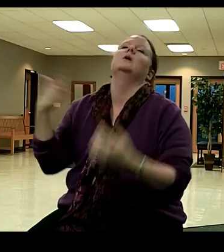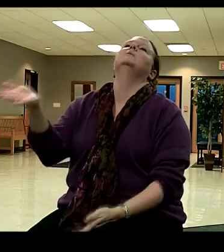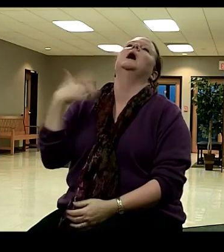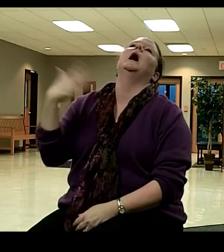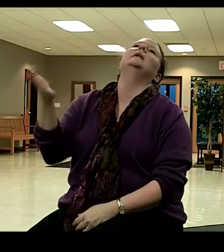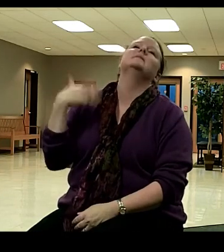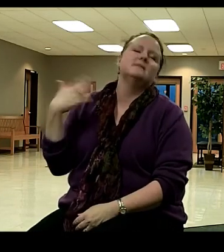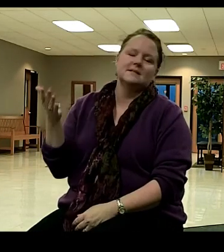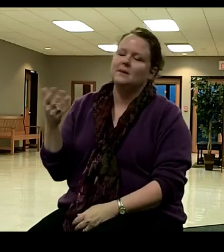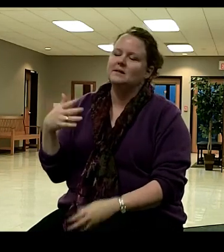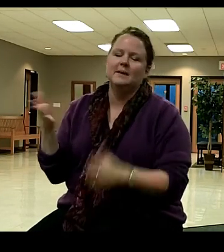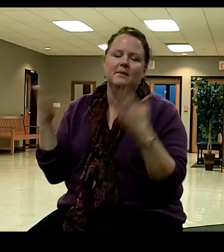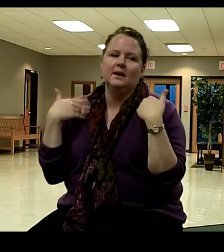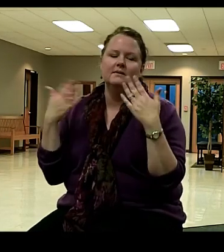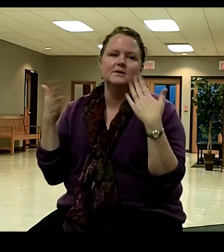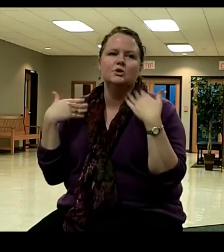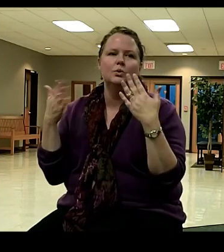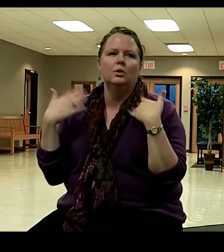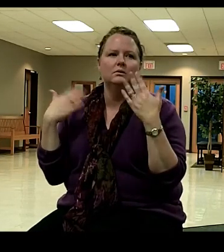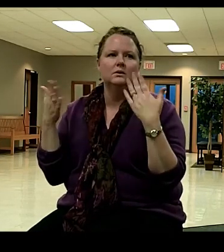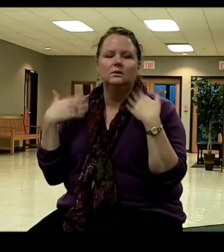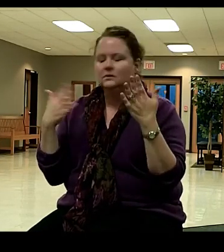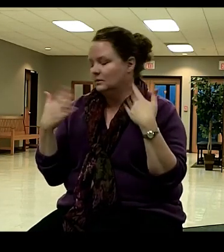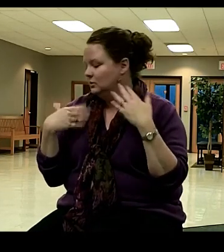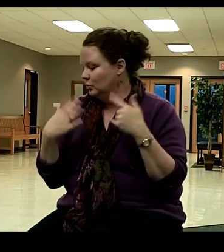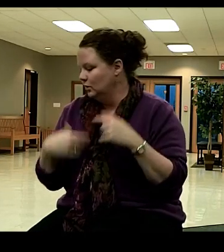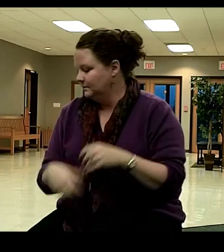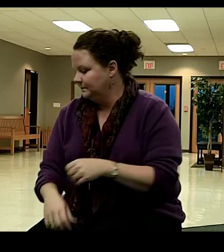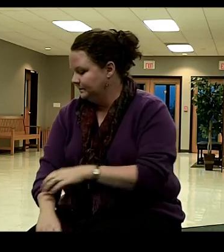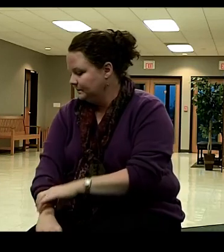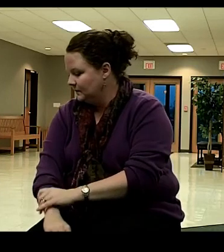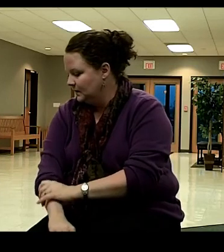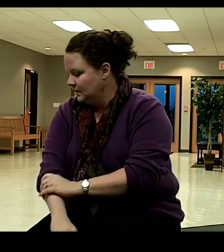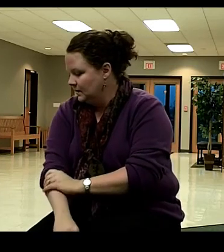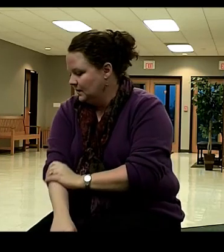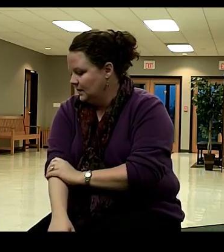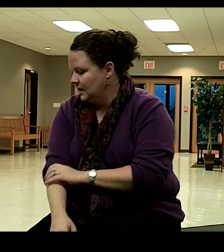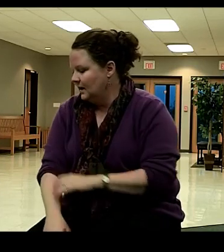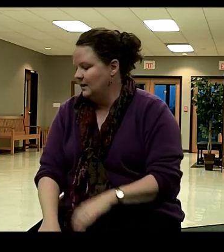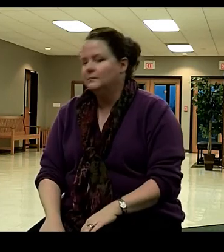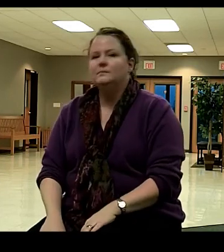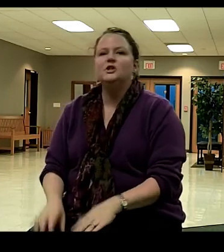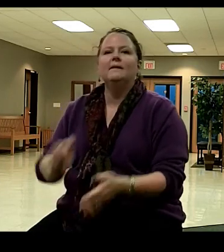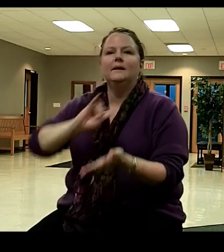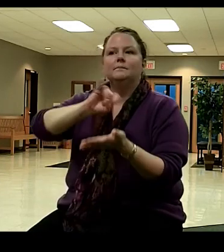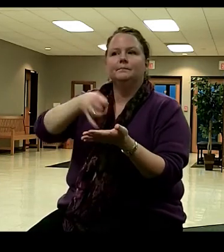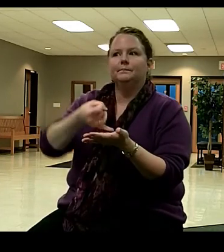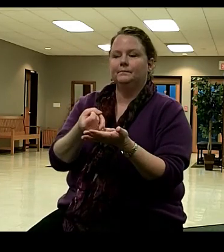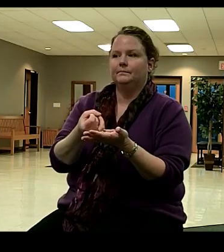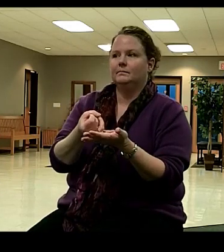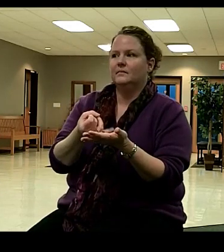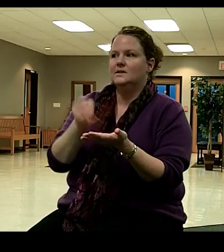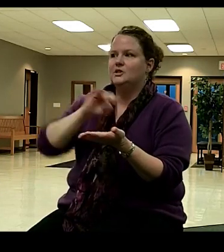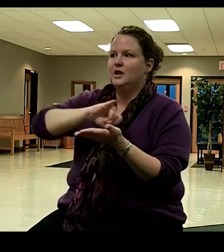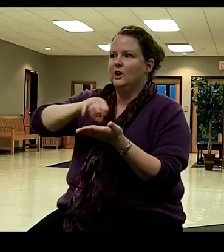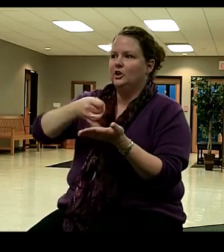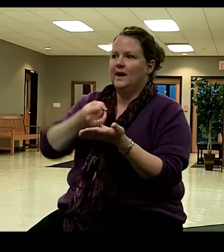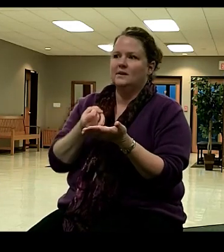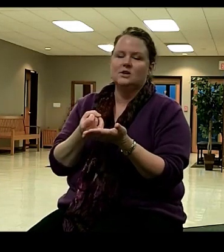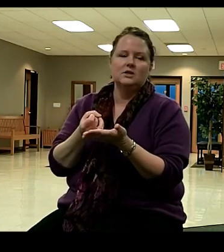oh, hot. Doesn't mean the same thing. This is cool. Cool. When I don't want to. Jelly is a J on your hand. It's also